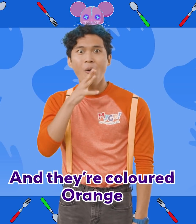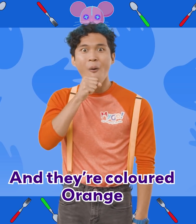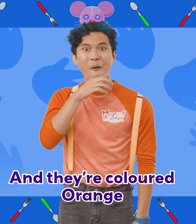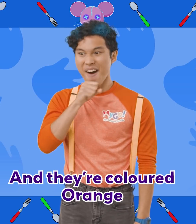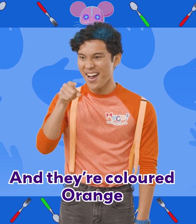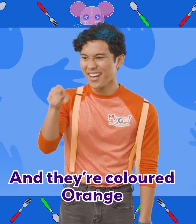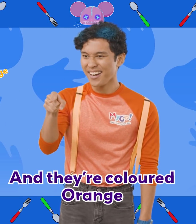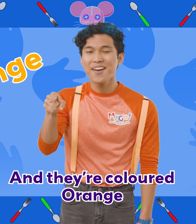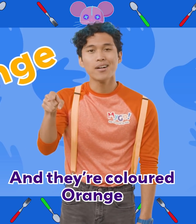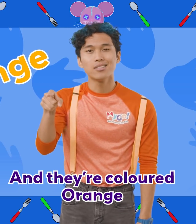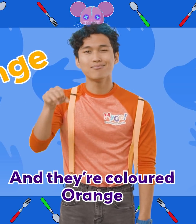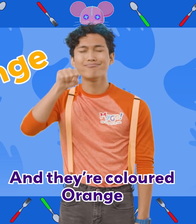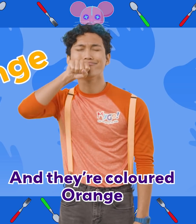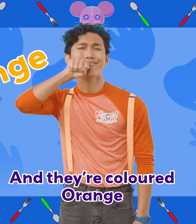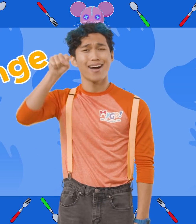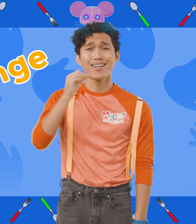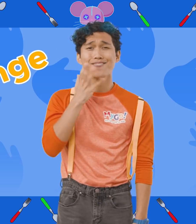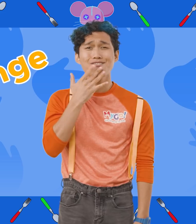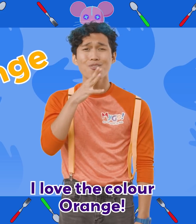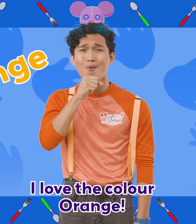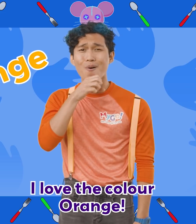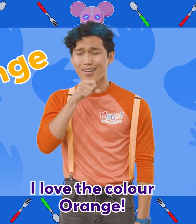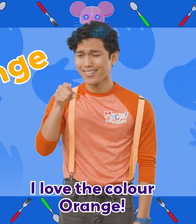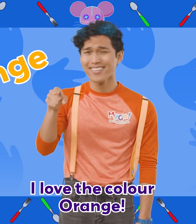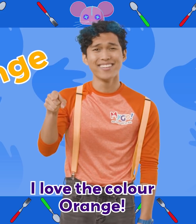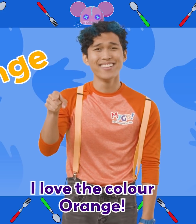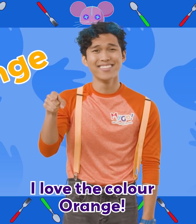And the color orange. Oh, I love the color orange.